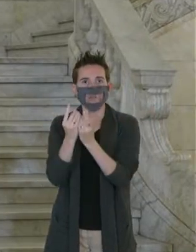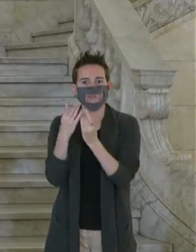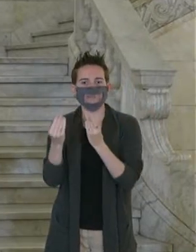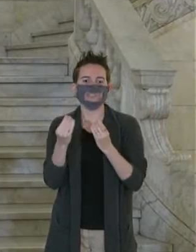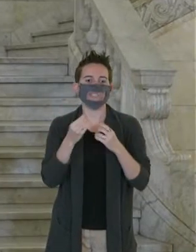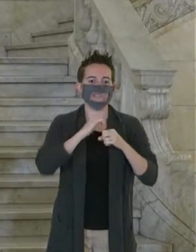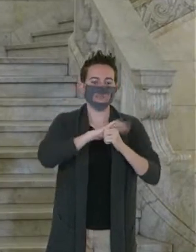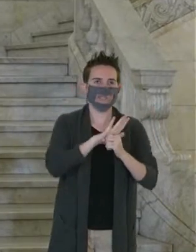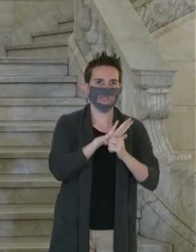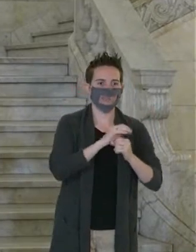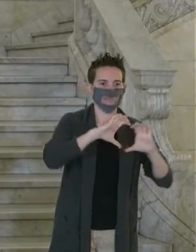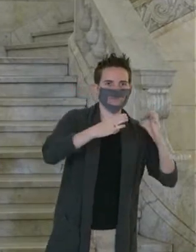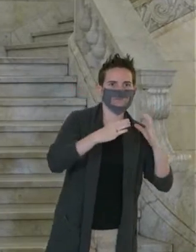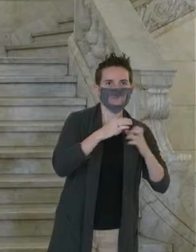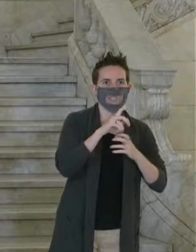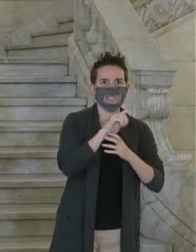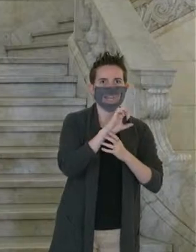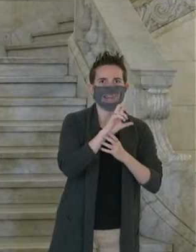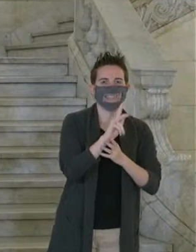pandemic task force.